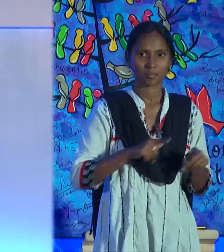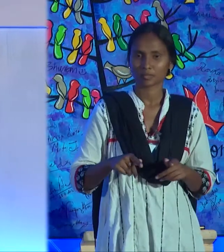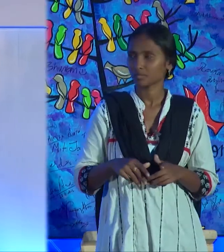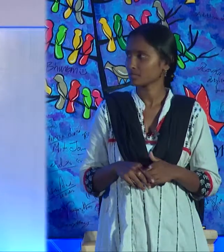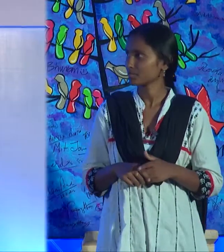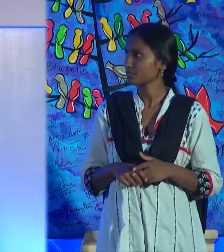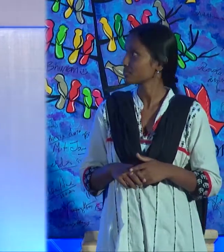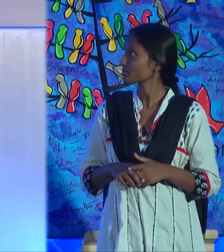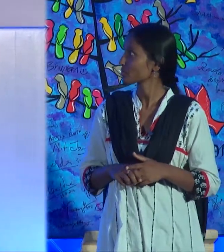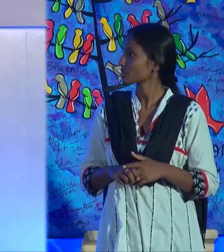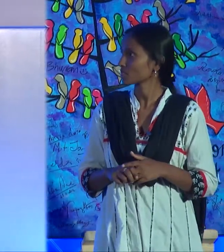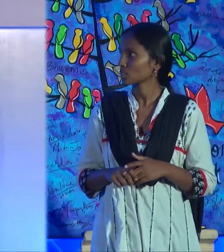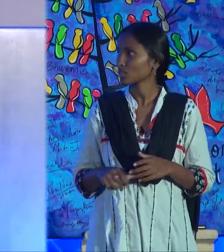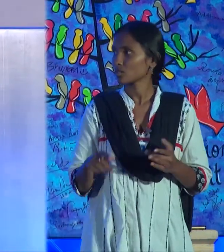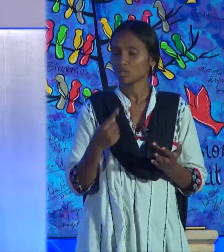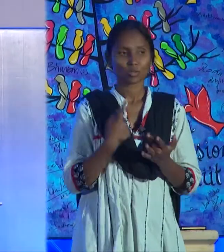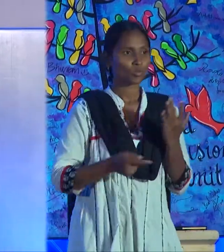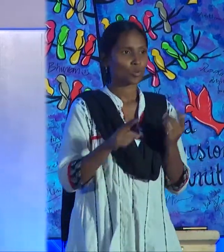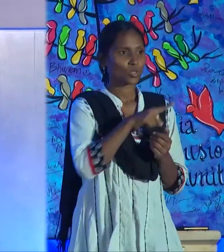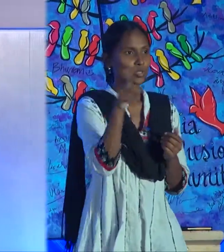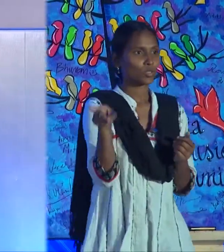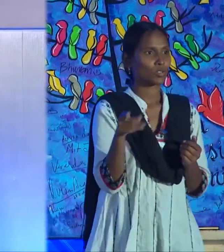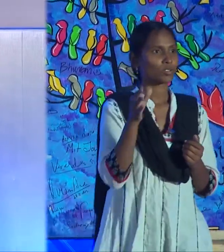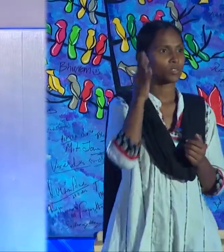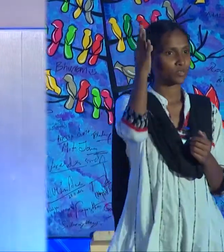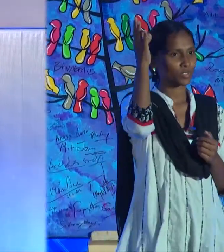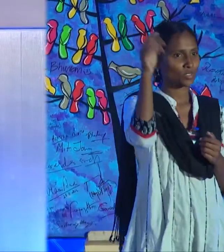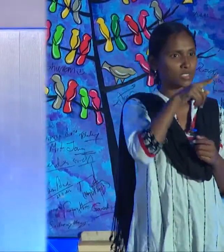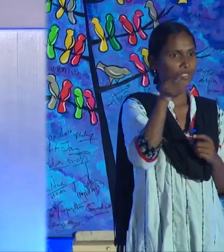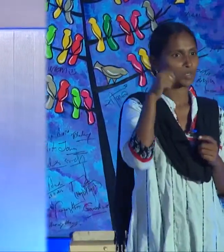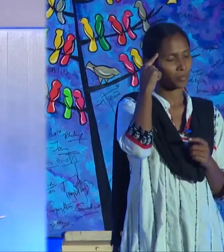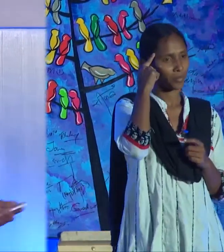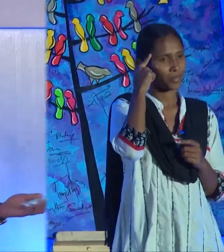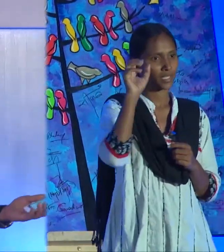What do we have in future? What's all in our mindset?